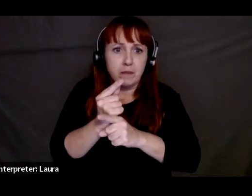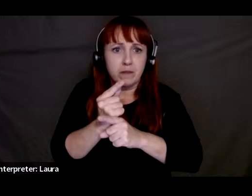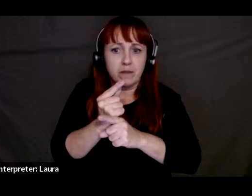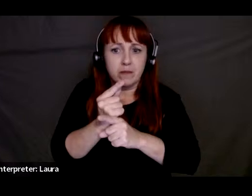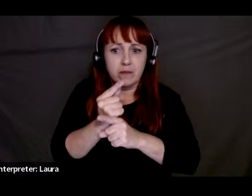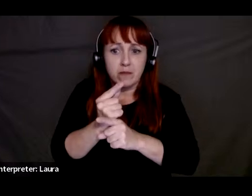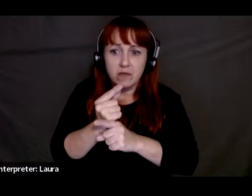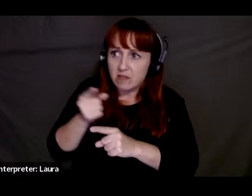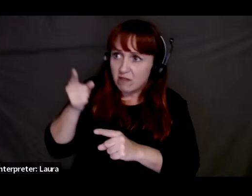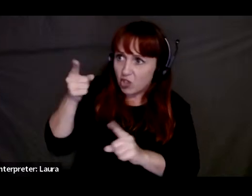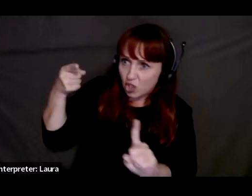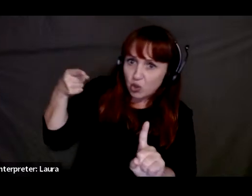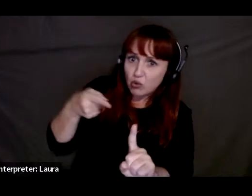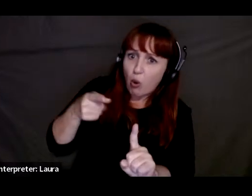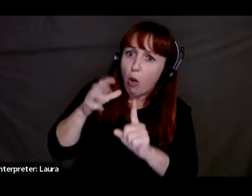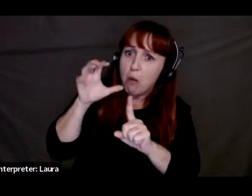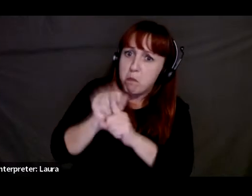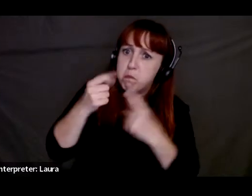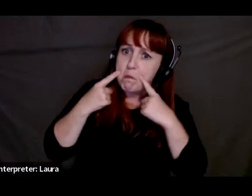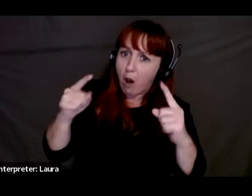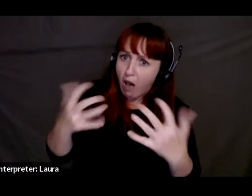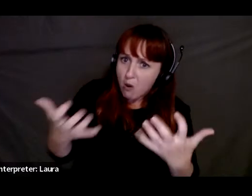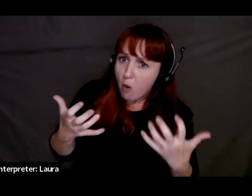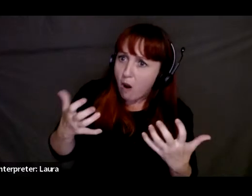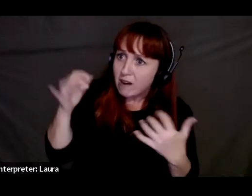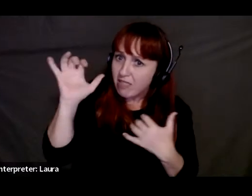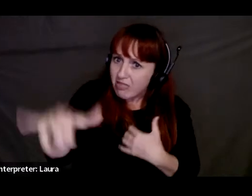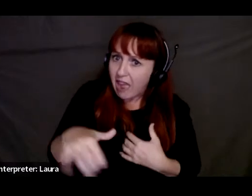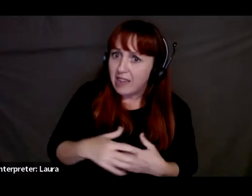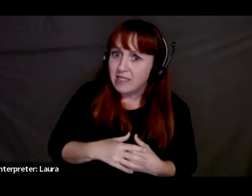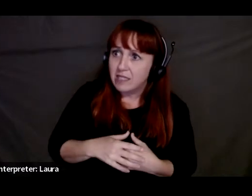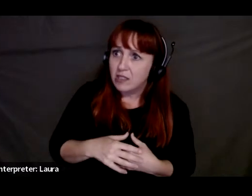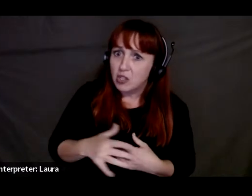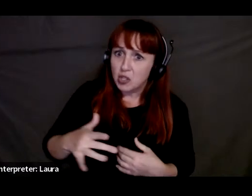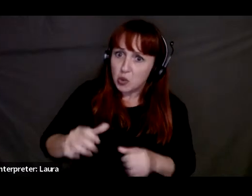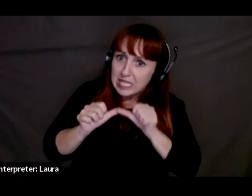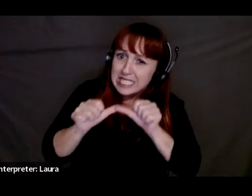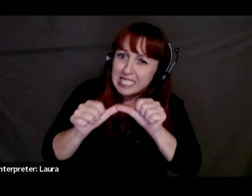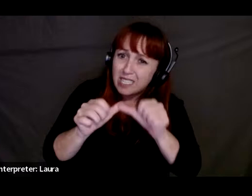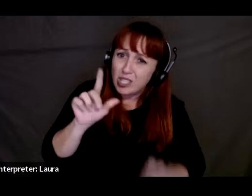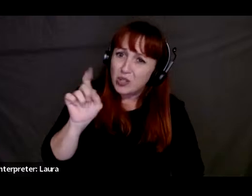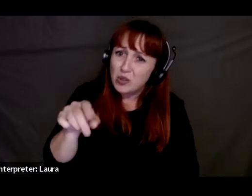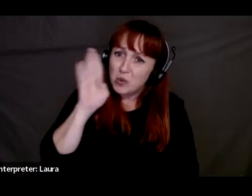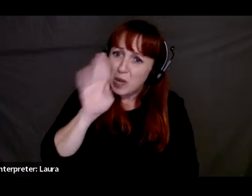Is this what you guys want? Is this going to continue?